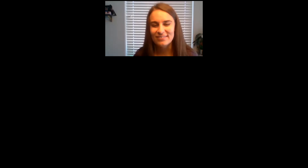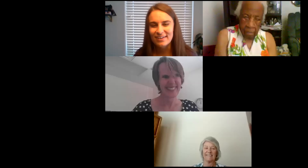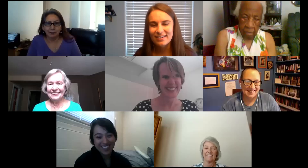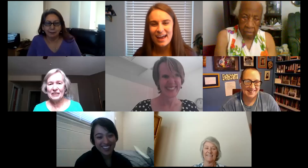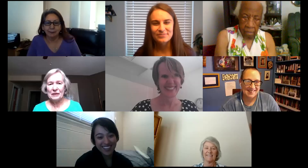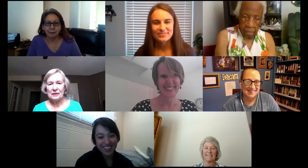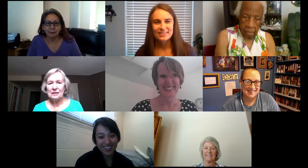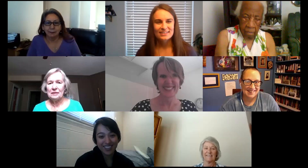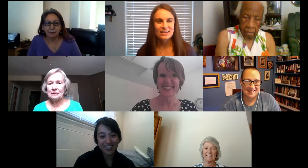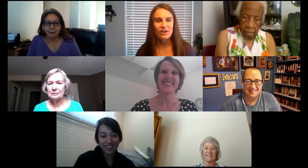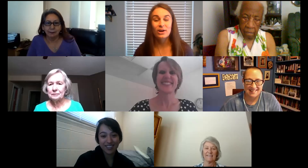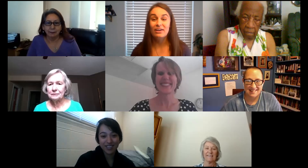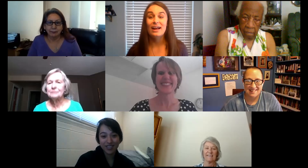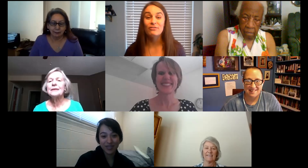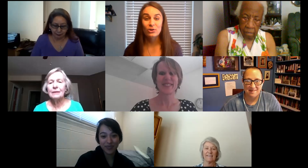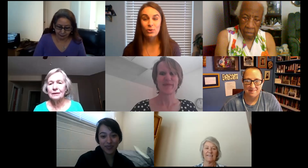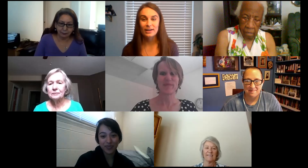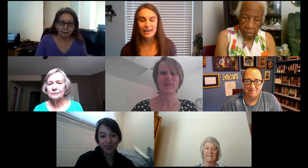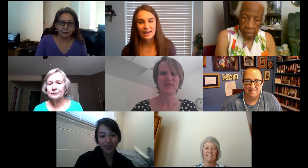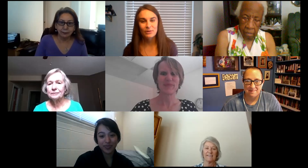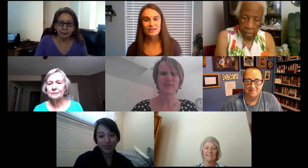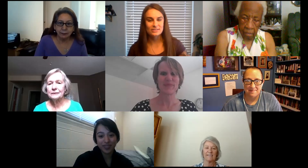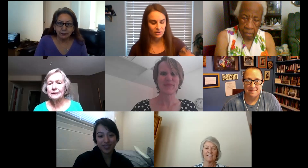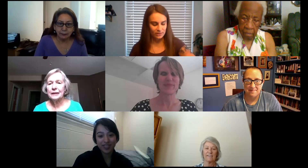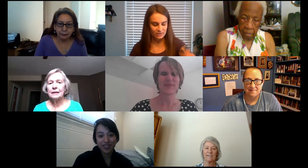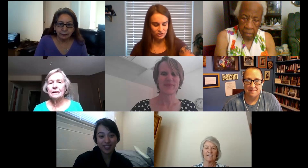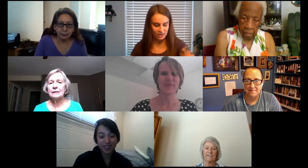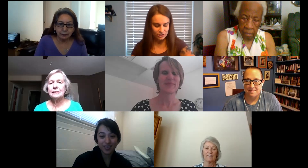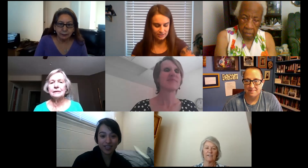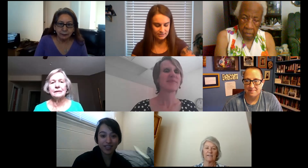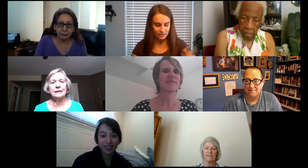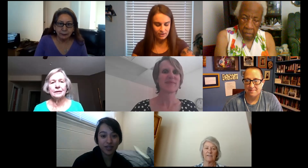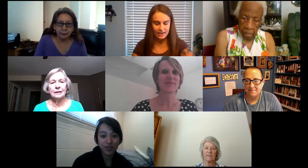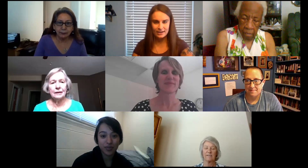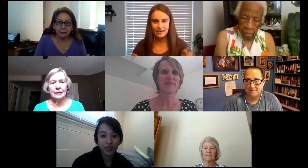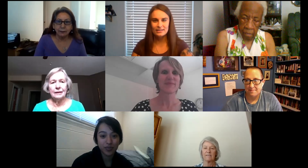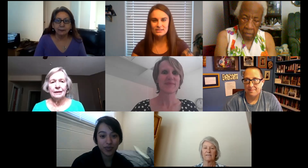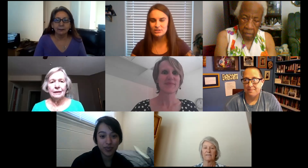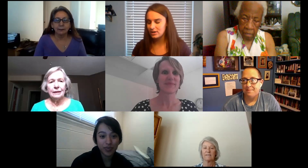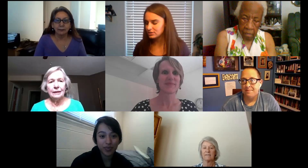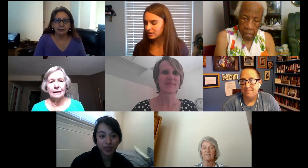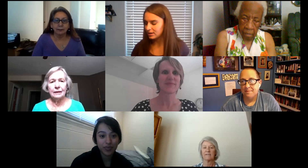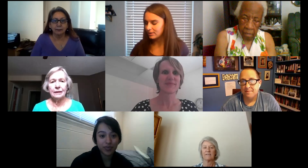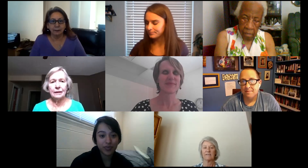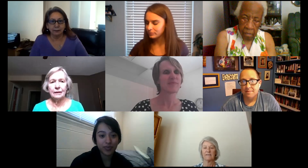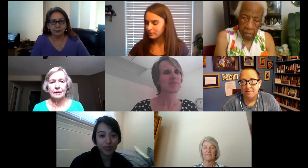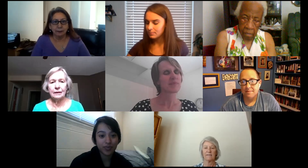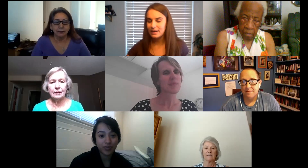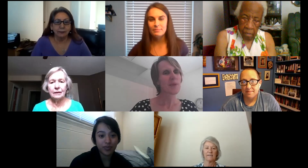problem. Okay. So we're now recording and we're going to start with introductions. I'll go ahead and start. My name